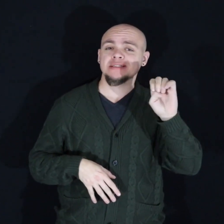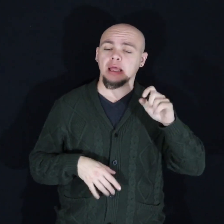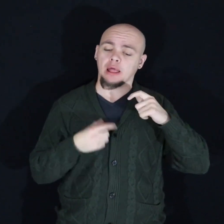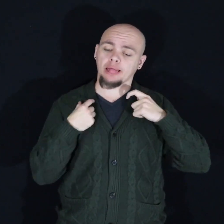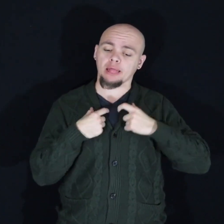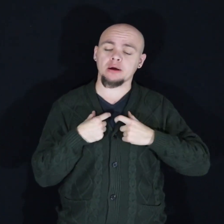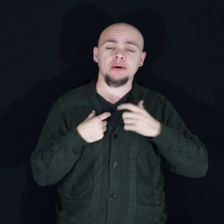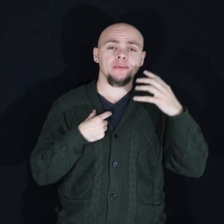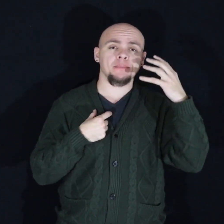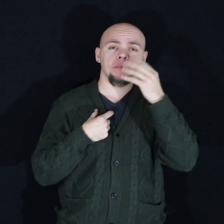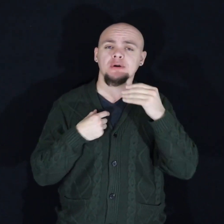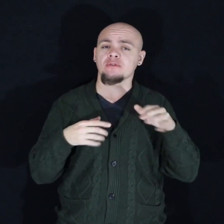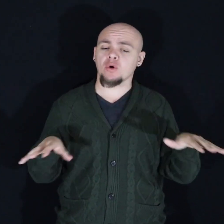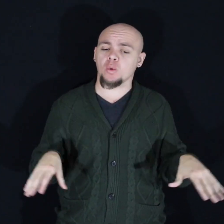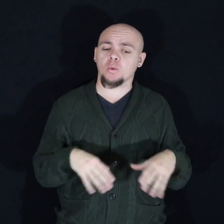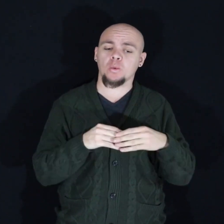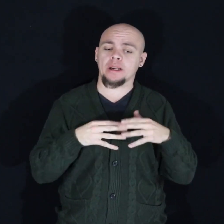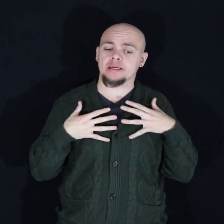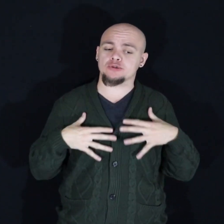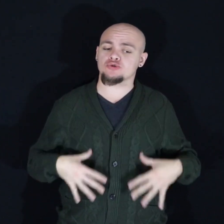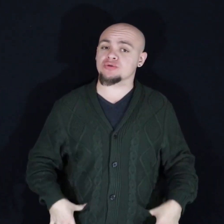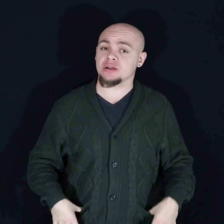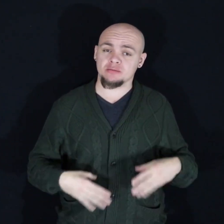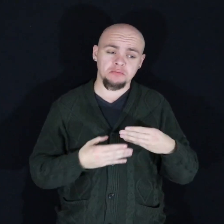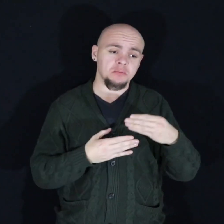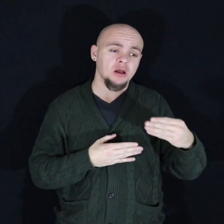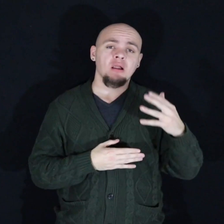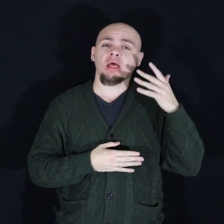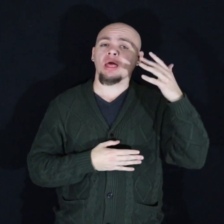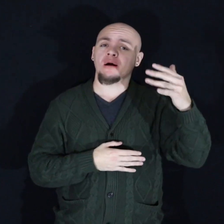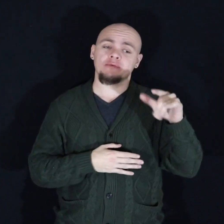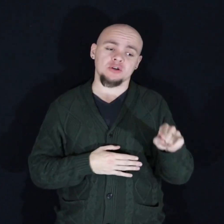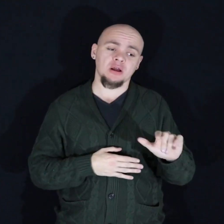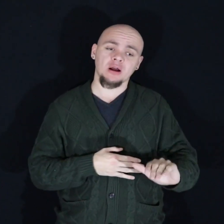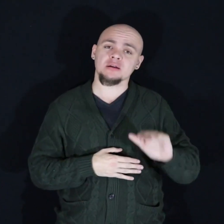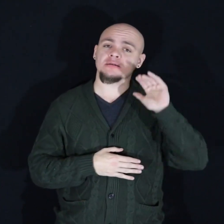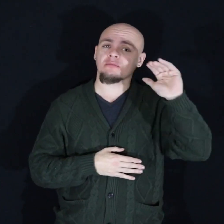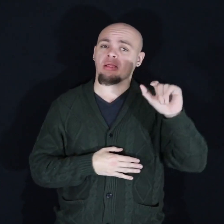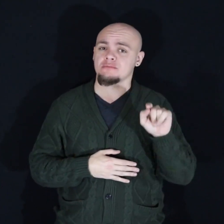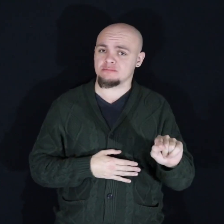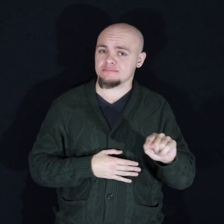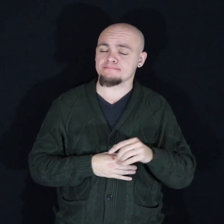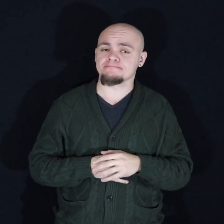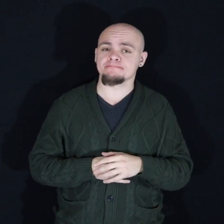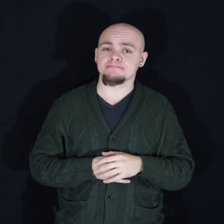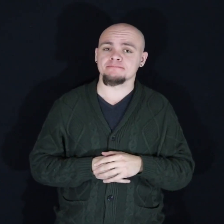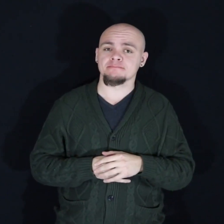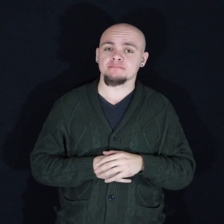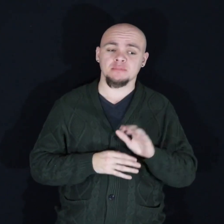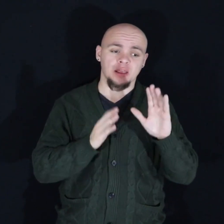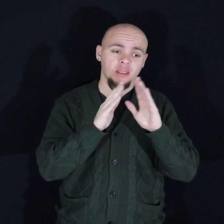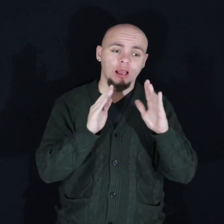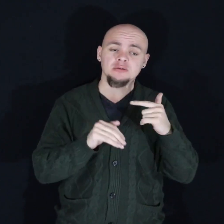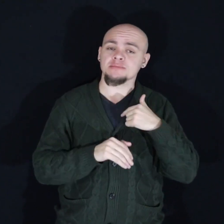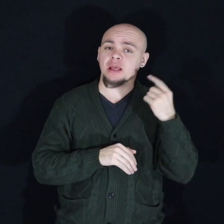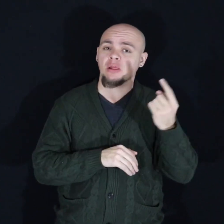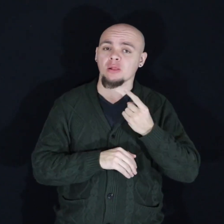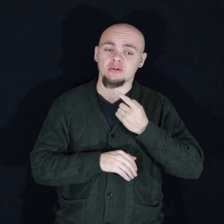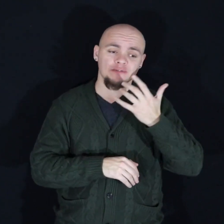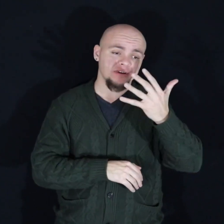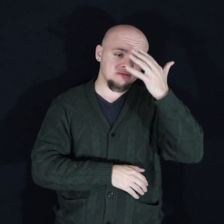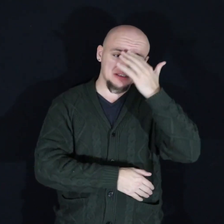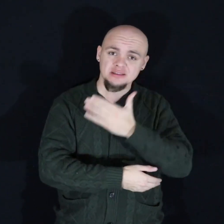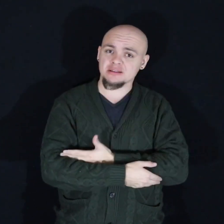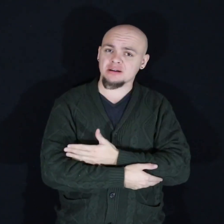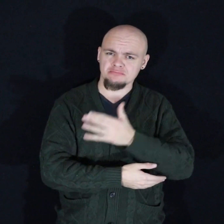me of a beautiful wedding dress I would help purchase for her one day as an adult. I was alone in the house. My 5 sons and my husband